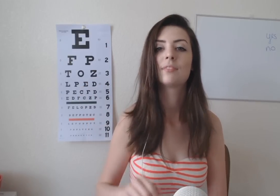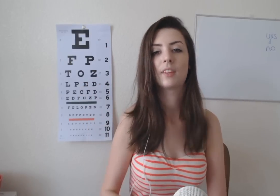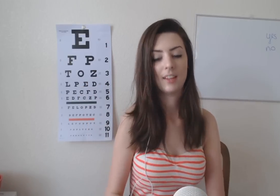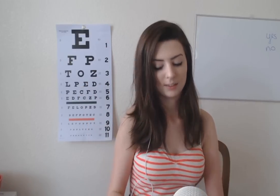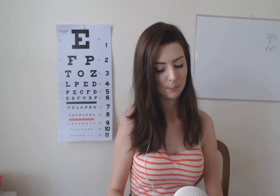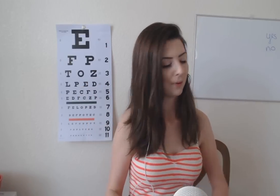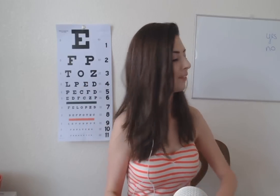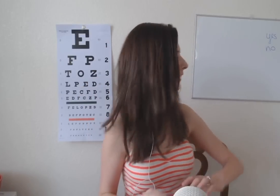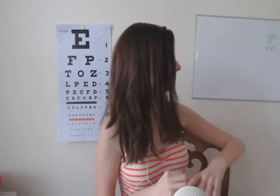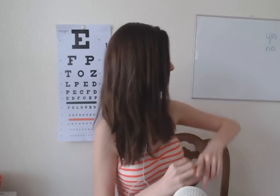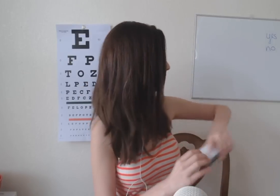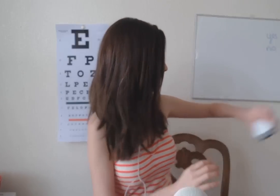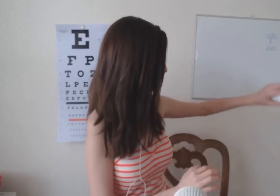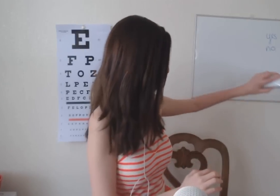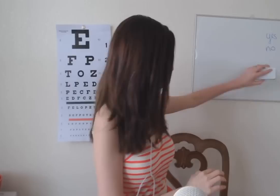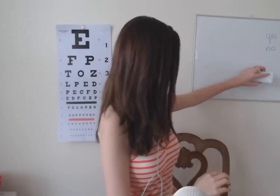Yes, perfect. Good job.